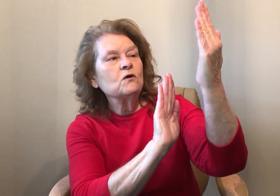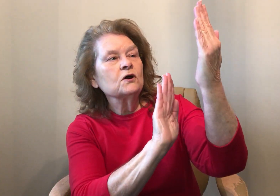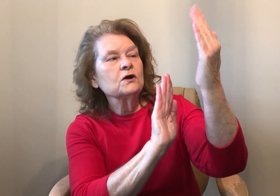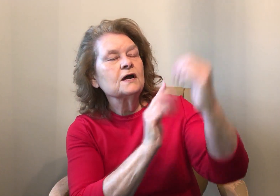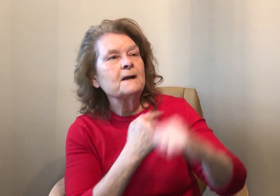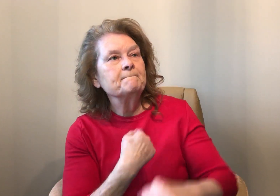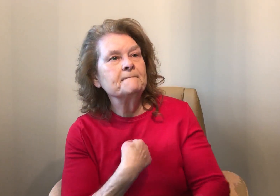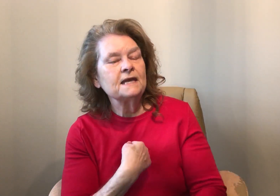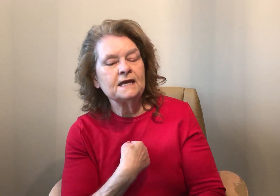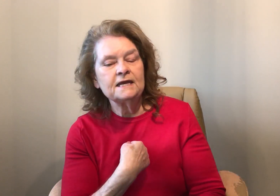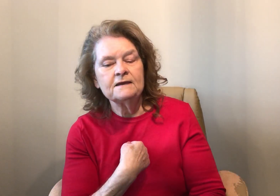before me,